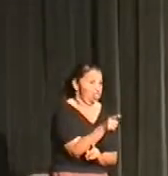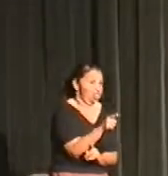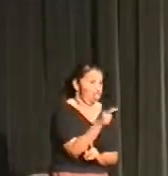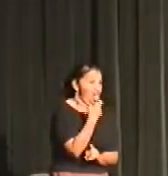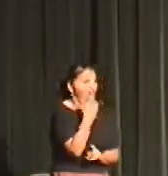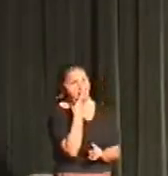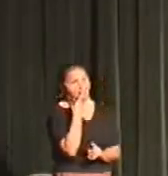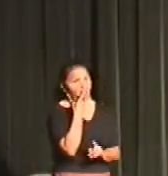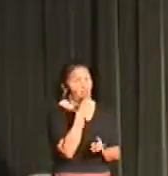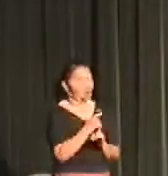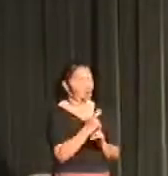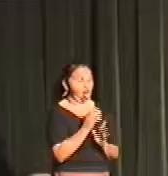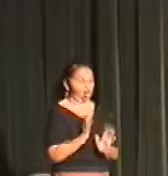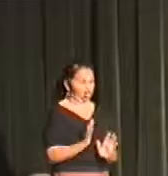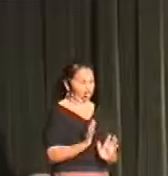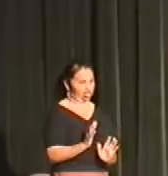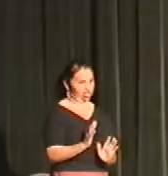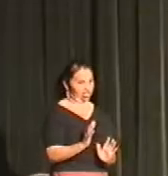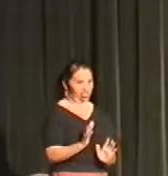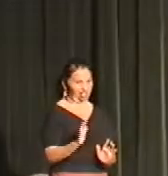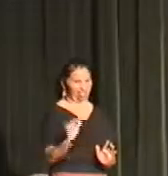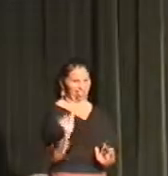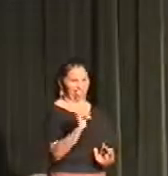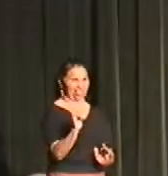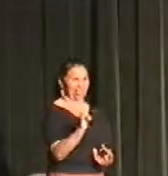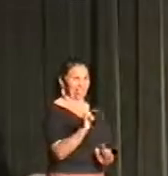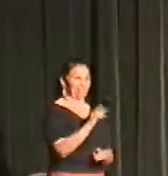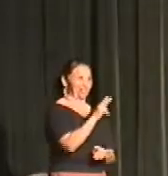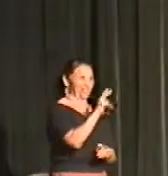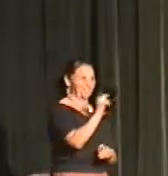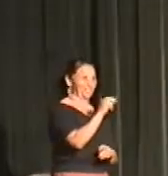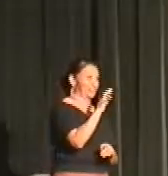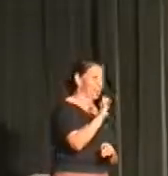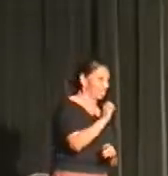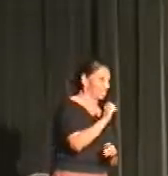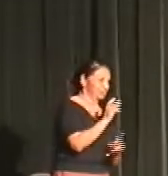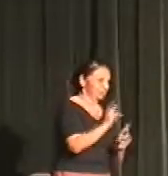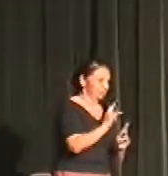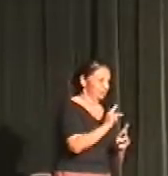alcoholic, you know, like the streets of Venice, you know, alcoholic.